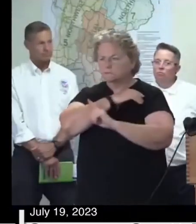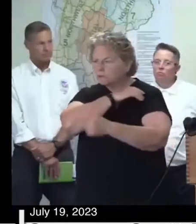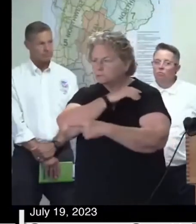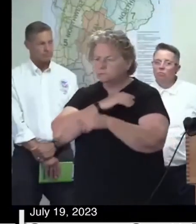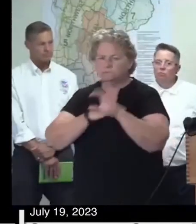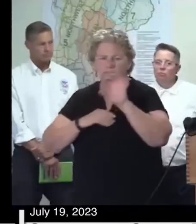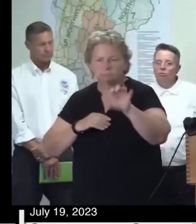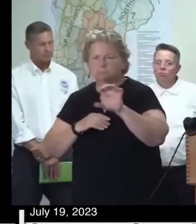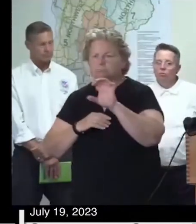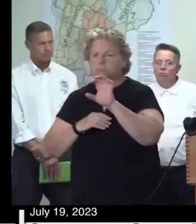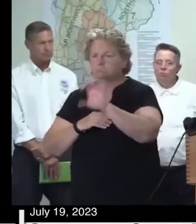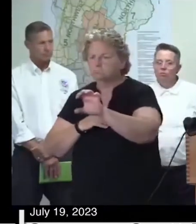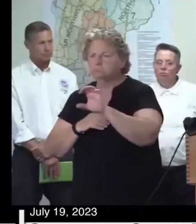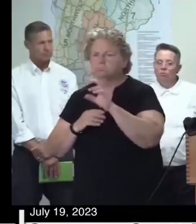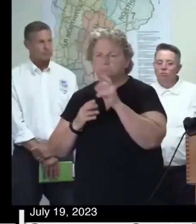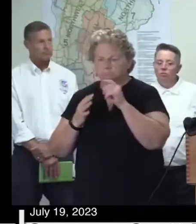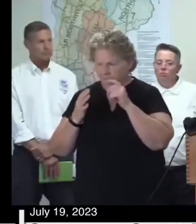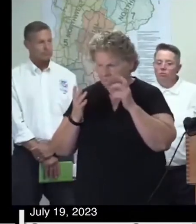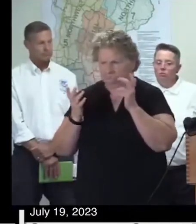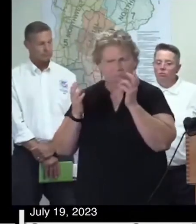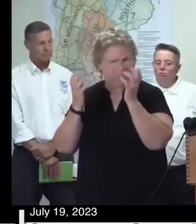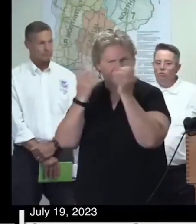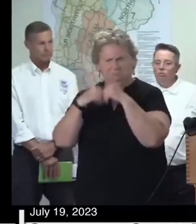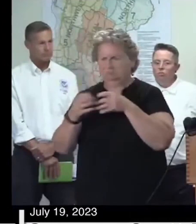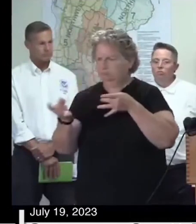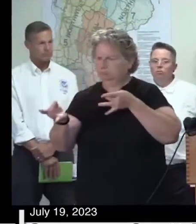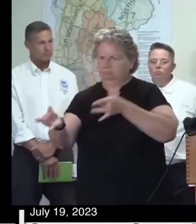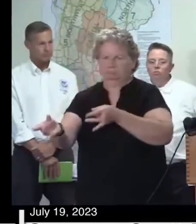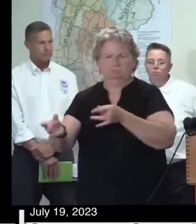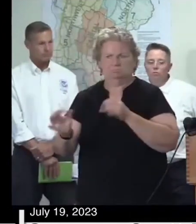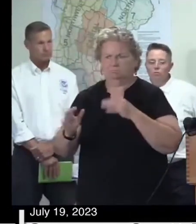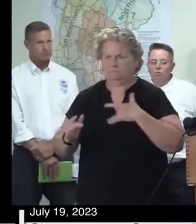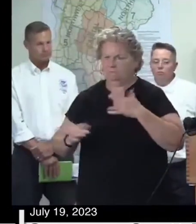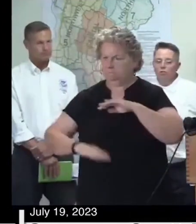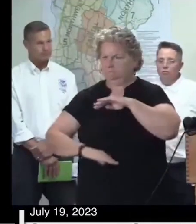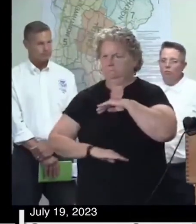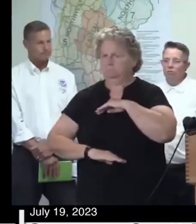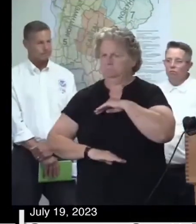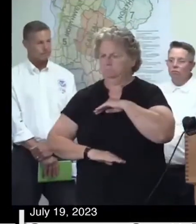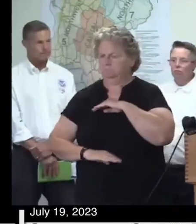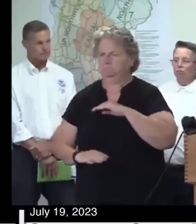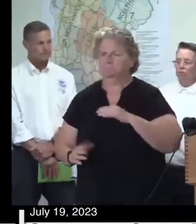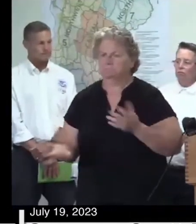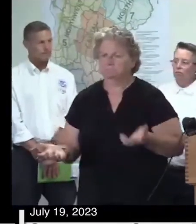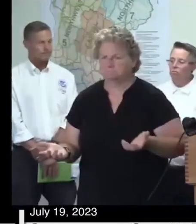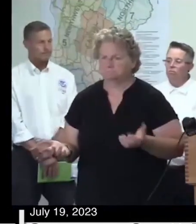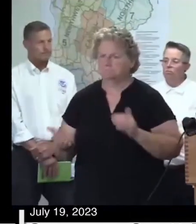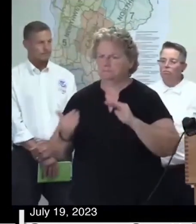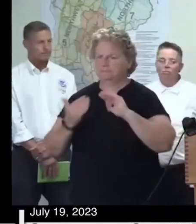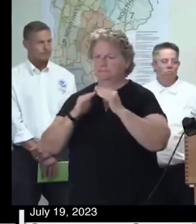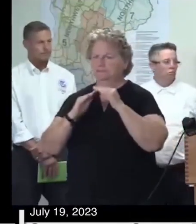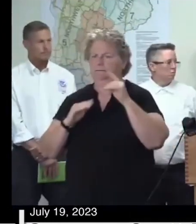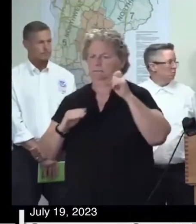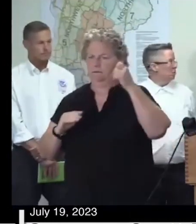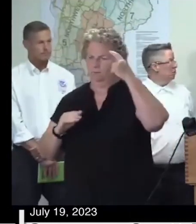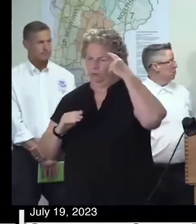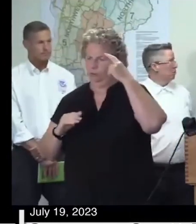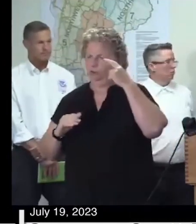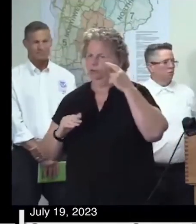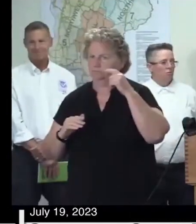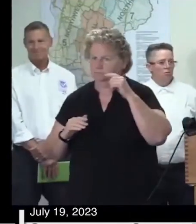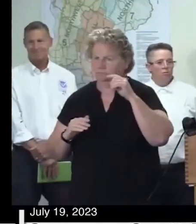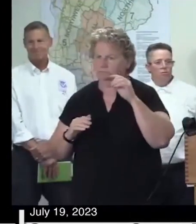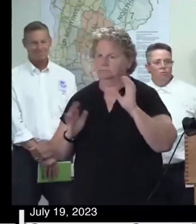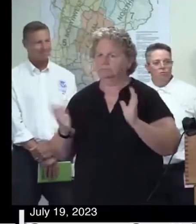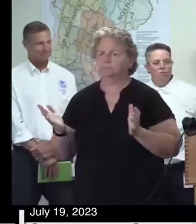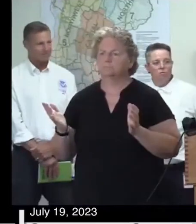we are very, very much working in concert with the city officials in Montpelier. So I don't know who you talk